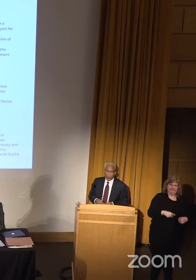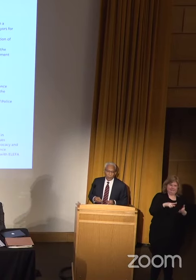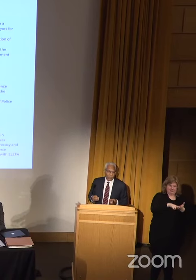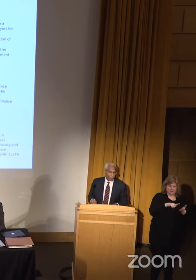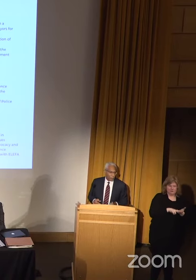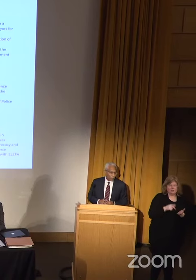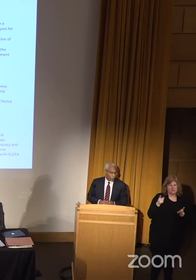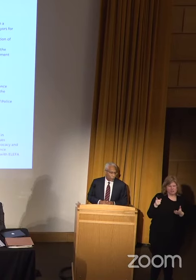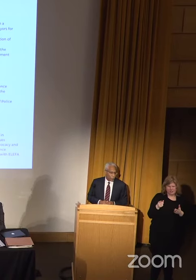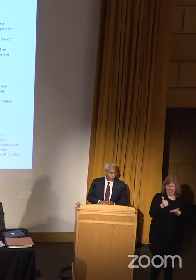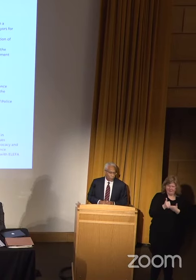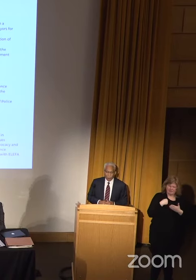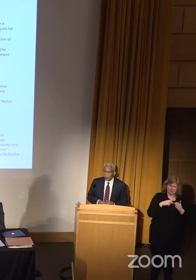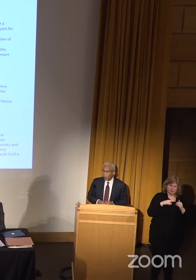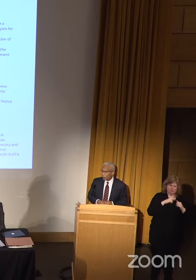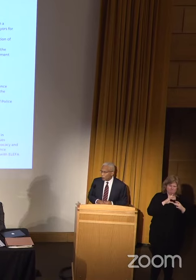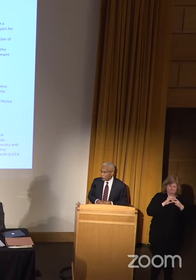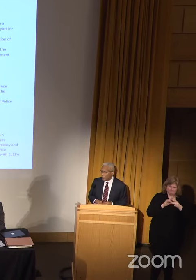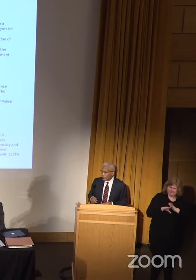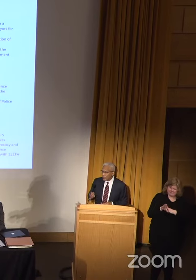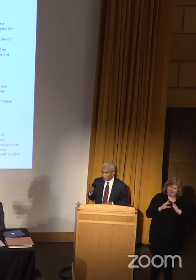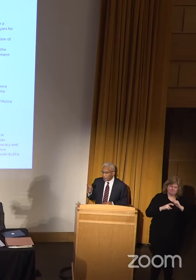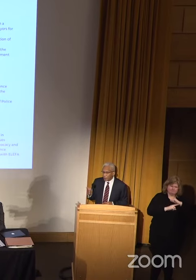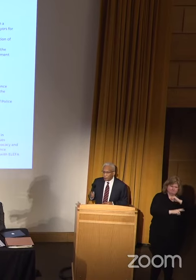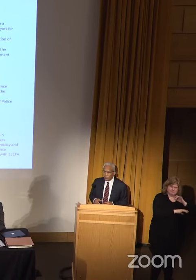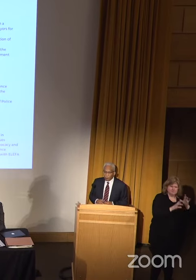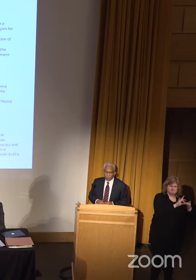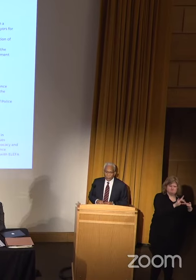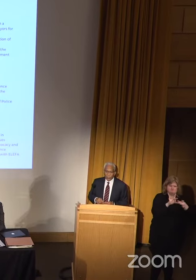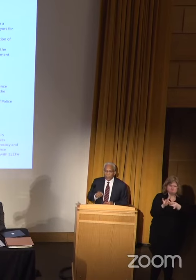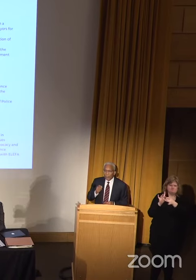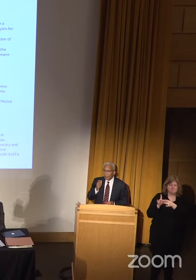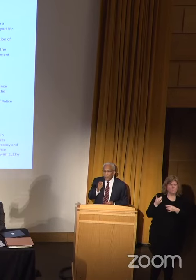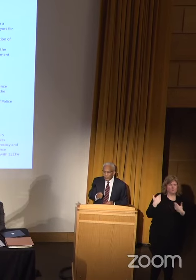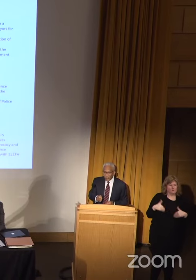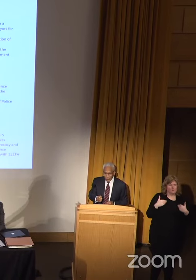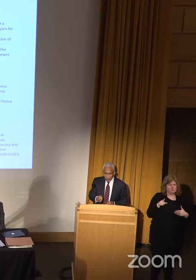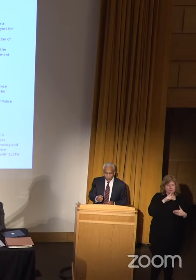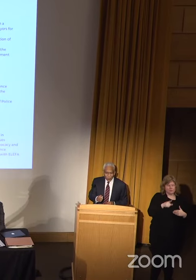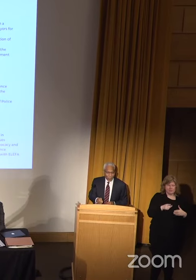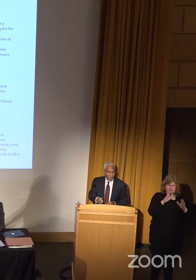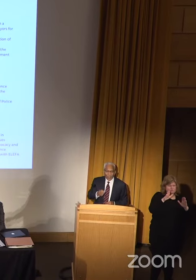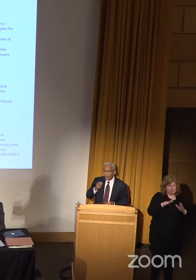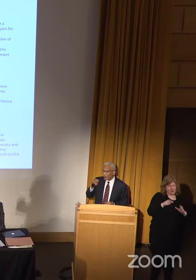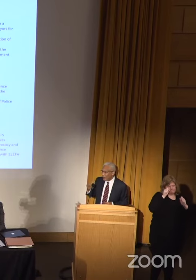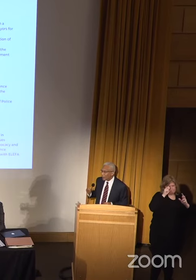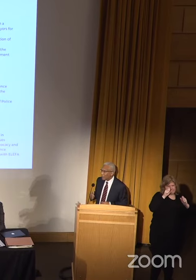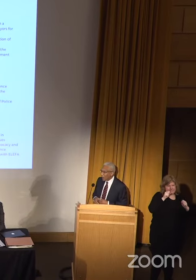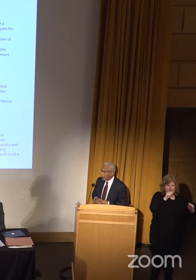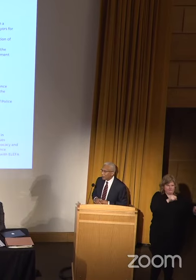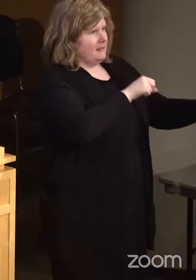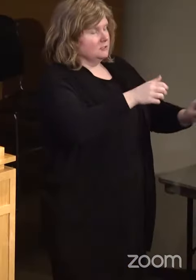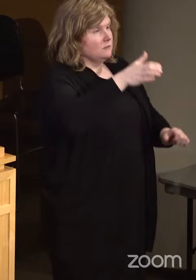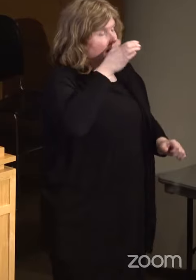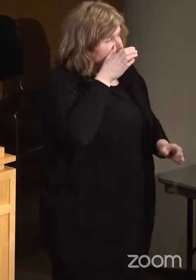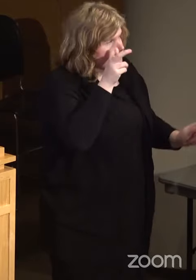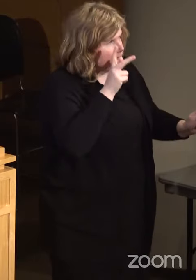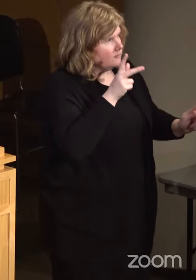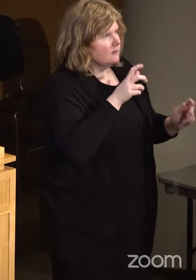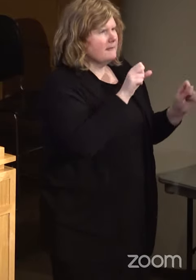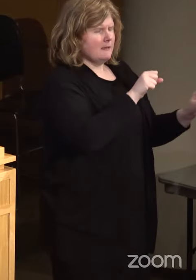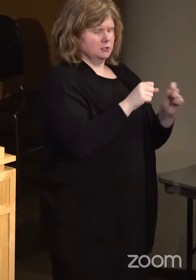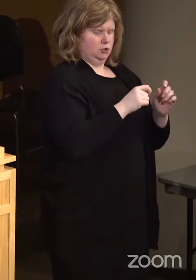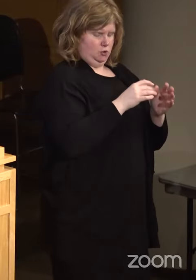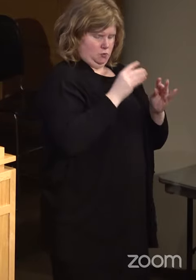with the department and building bridges with the community. She has an exceptional ability to listen to people and to translate back to others. And